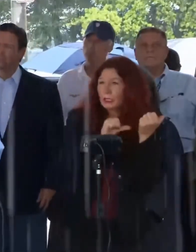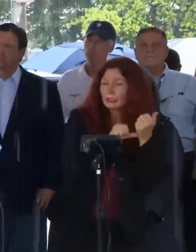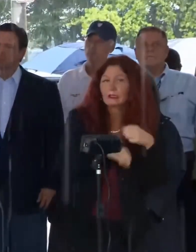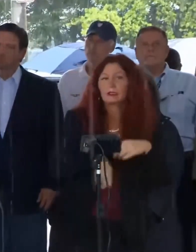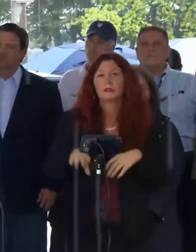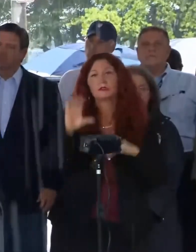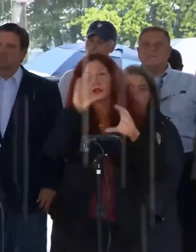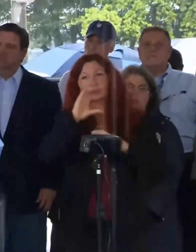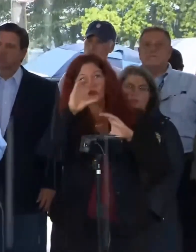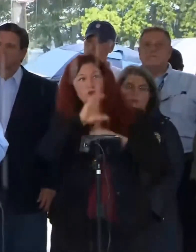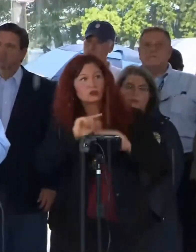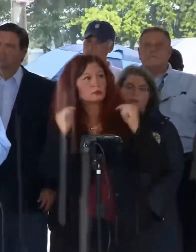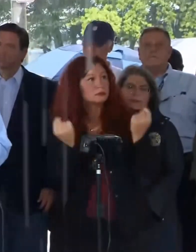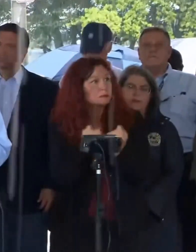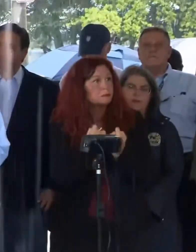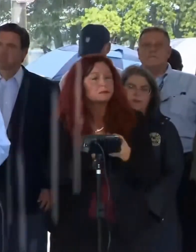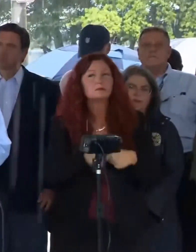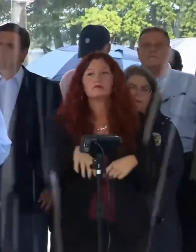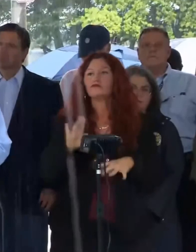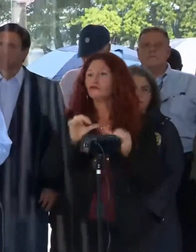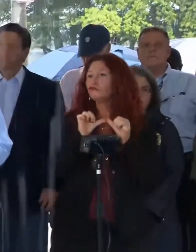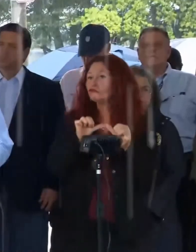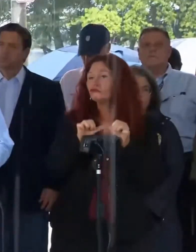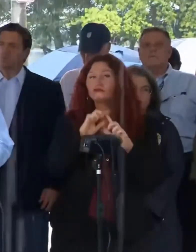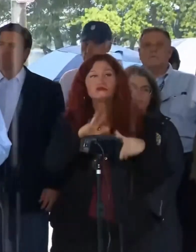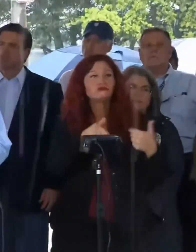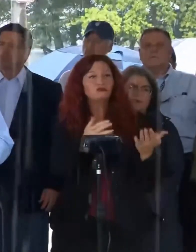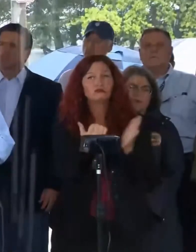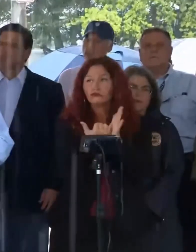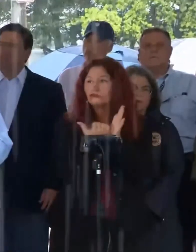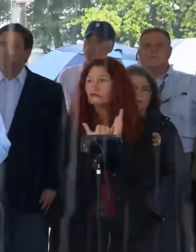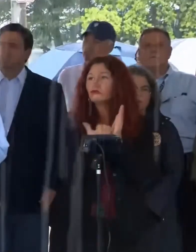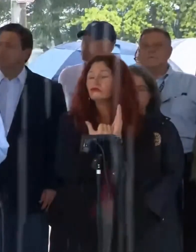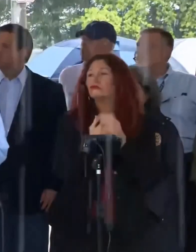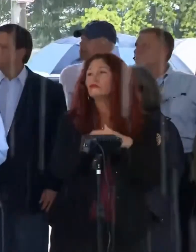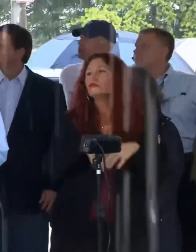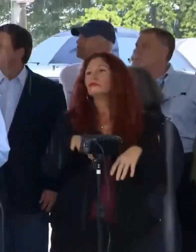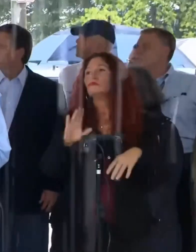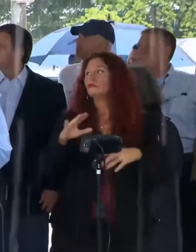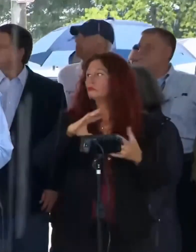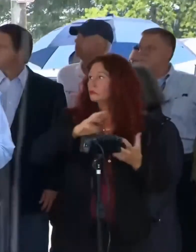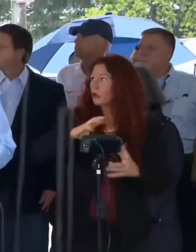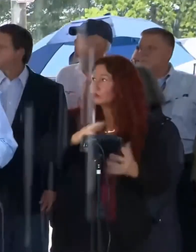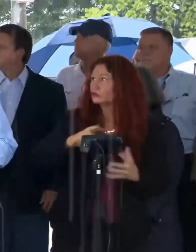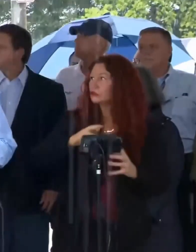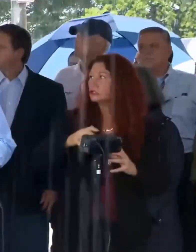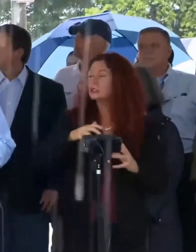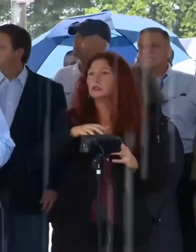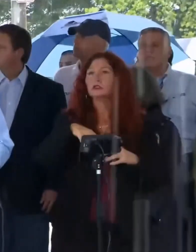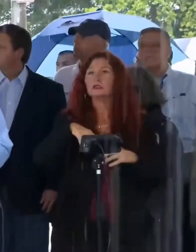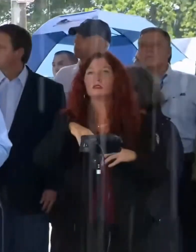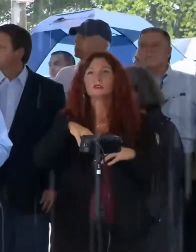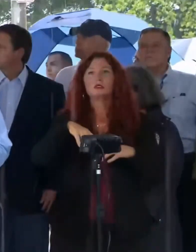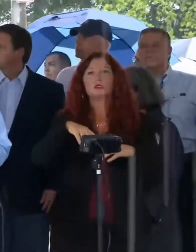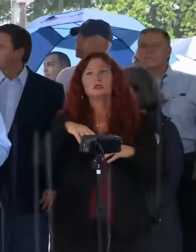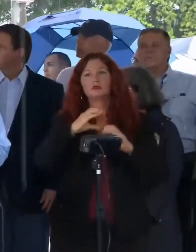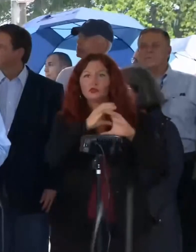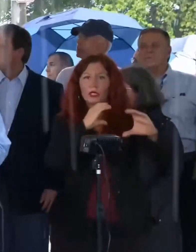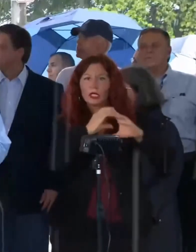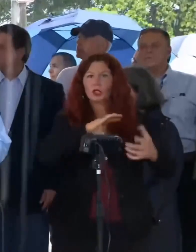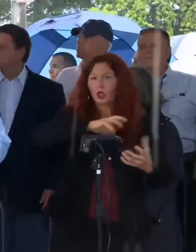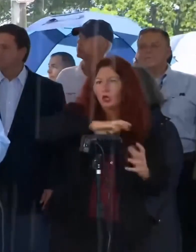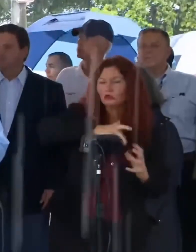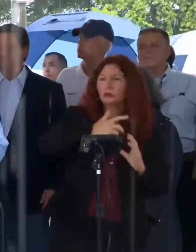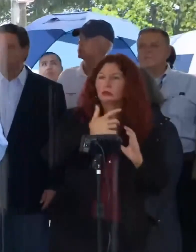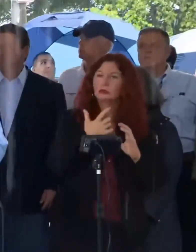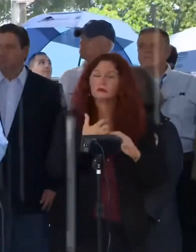teams. We continue to provide assistance through items such as the laundry trailer, as restroom trailers, shower